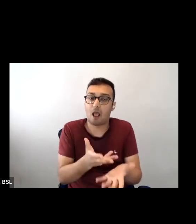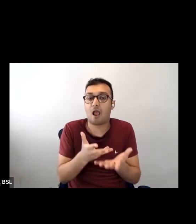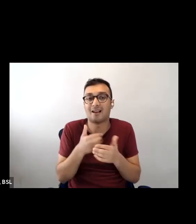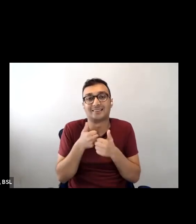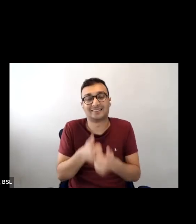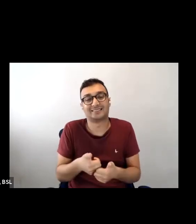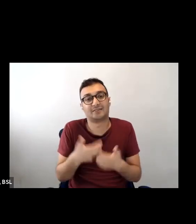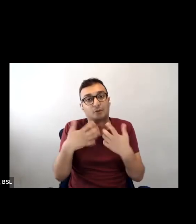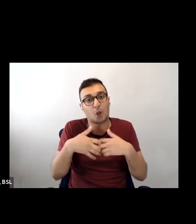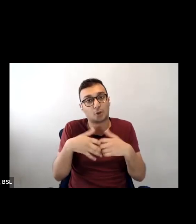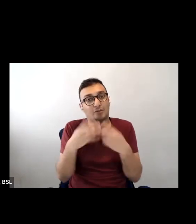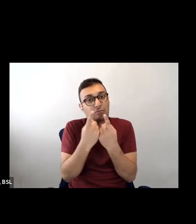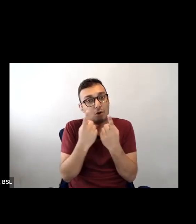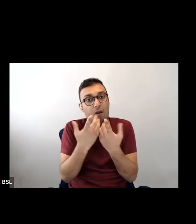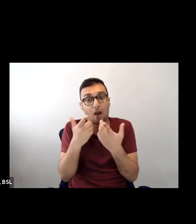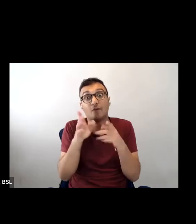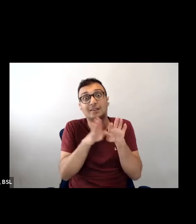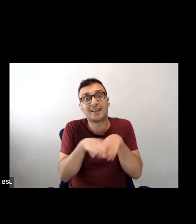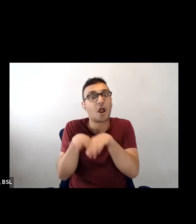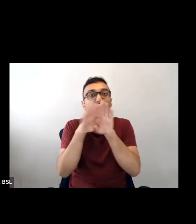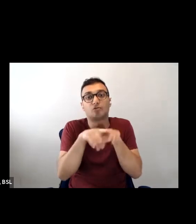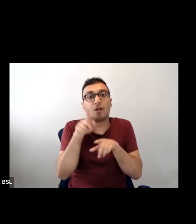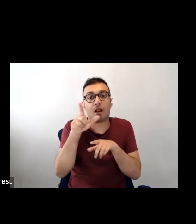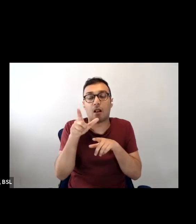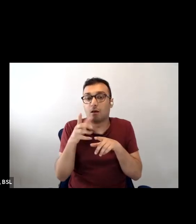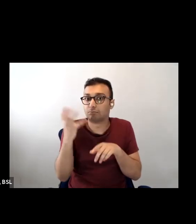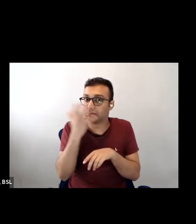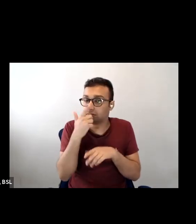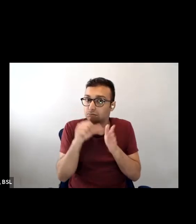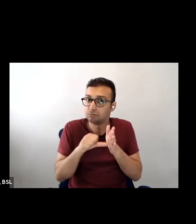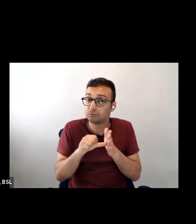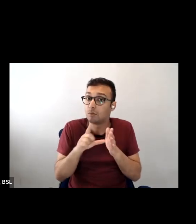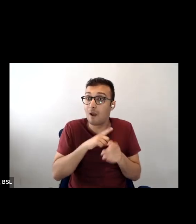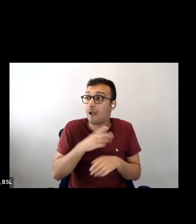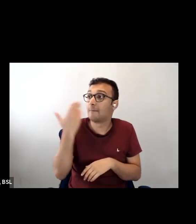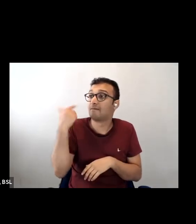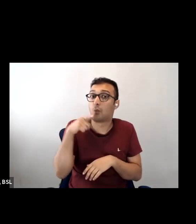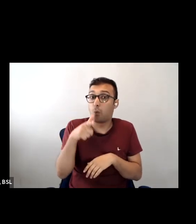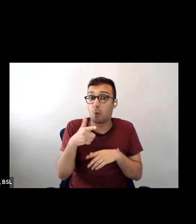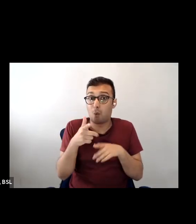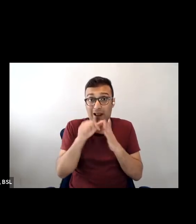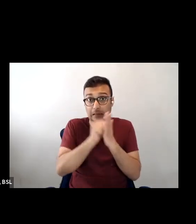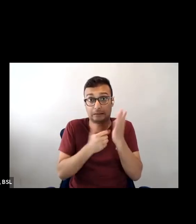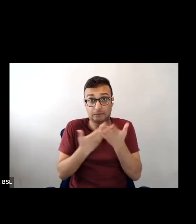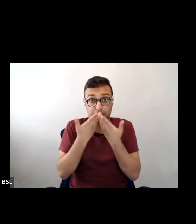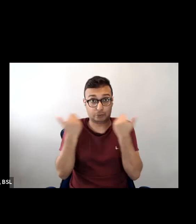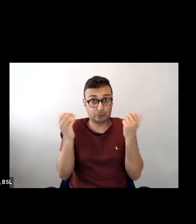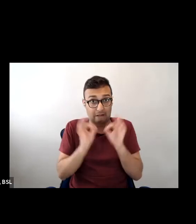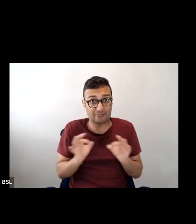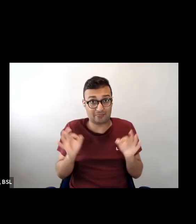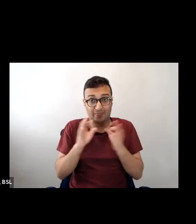national level. Previously, we didn't have any national list, so the National Pharmaceutical Supply Agency